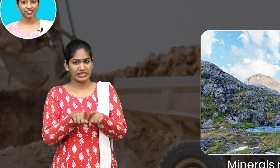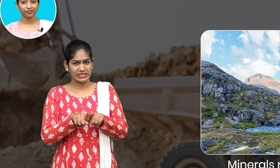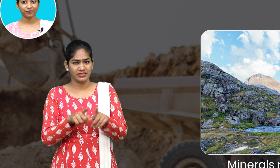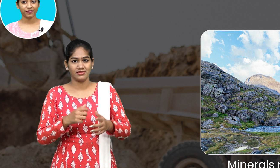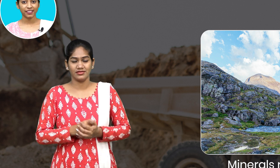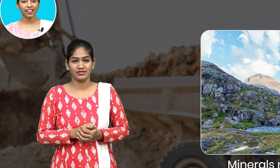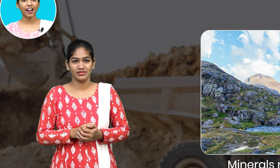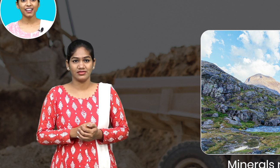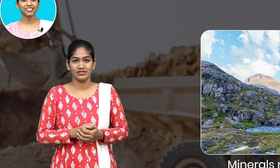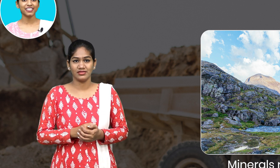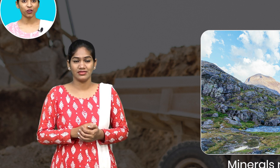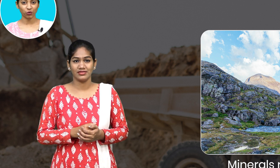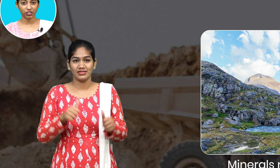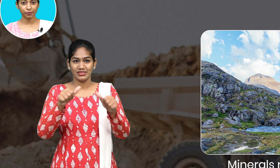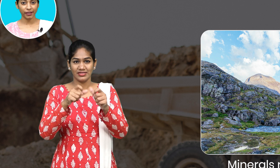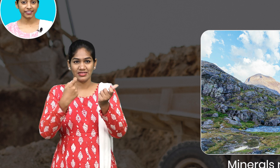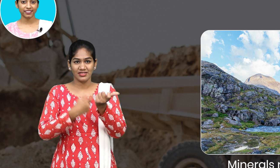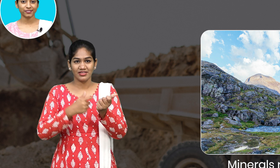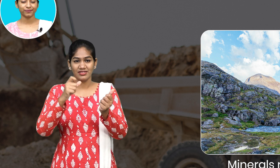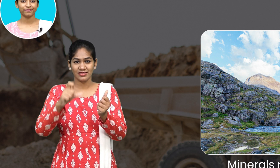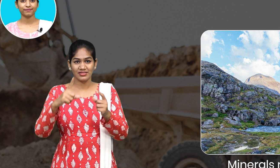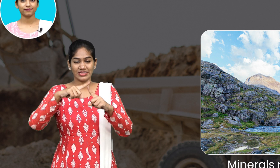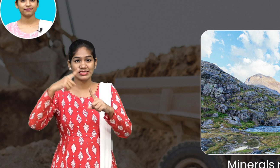as the Arctic Ocean bed,